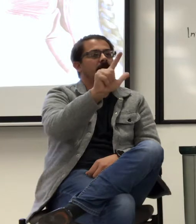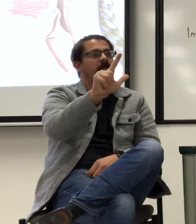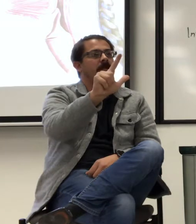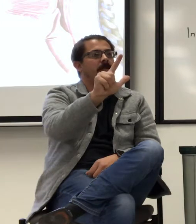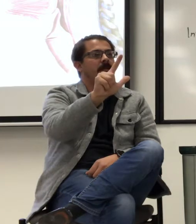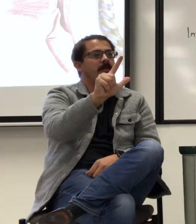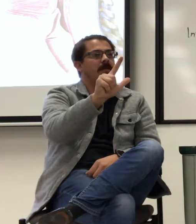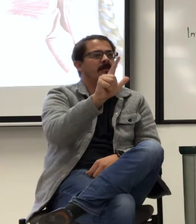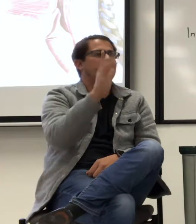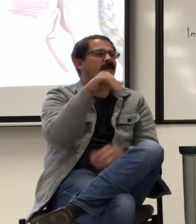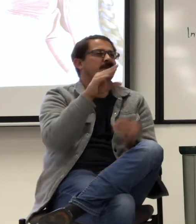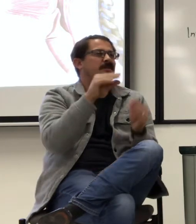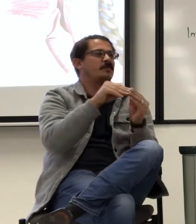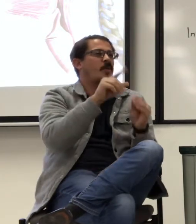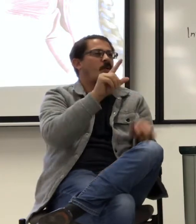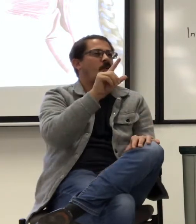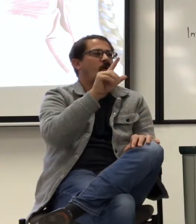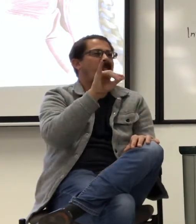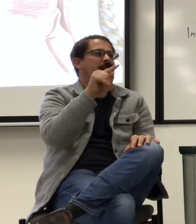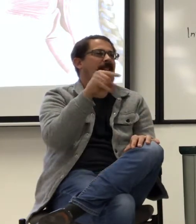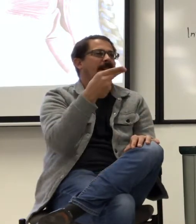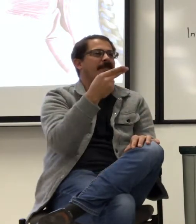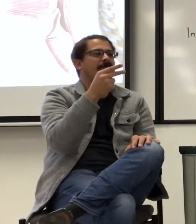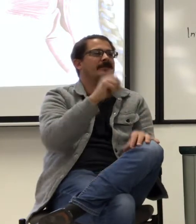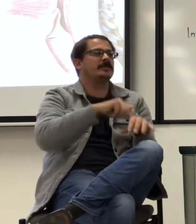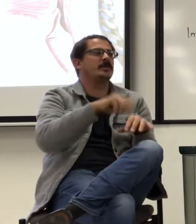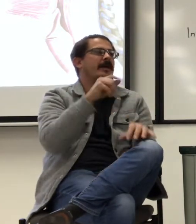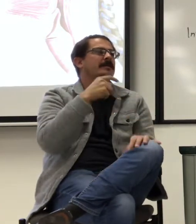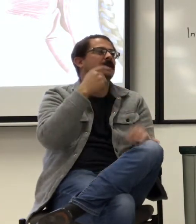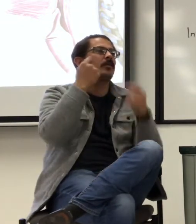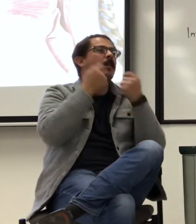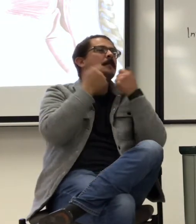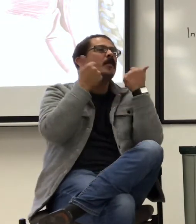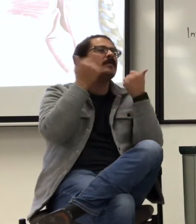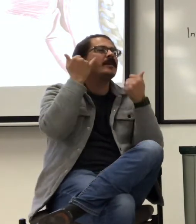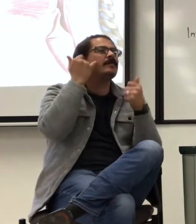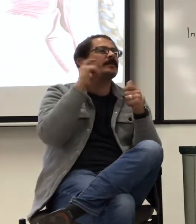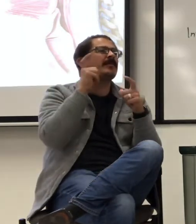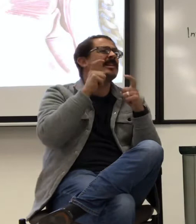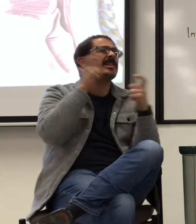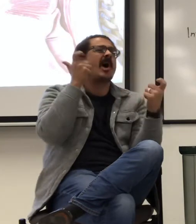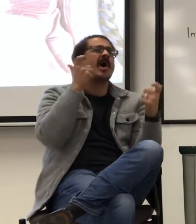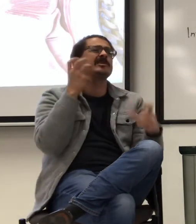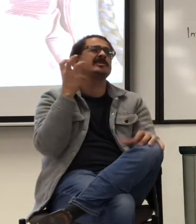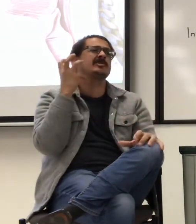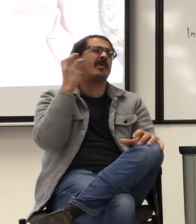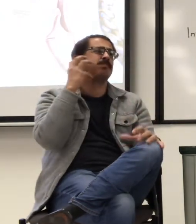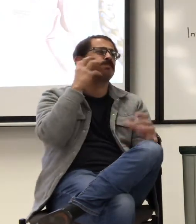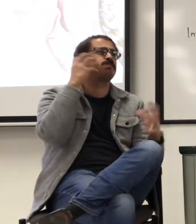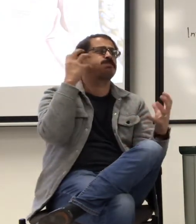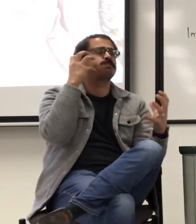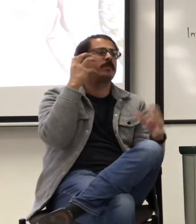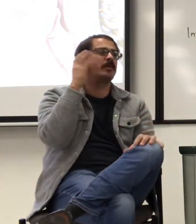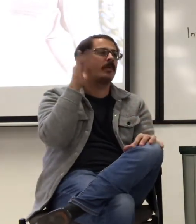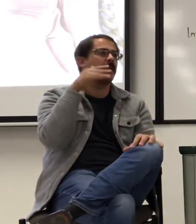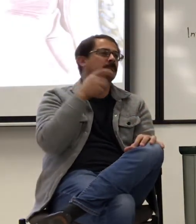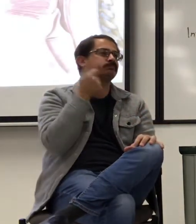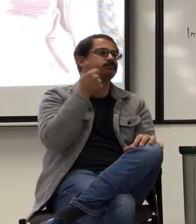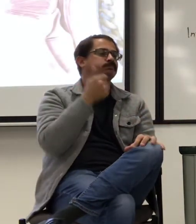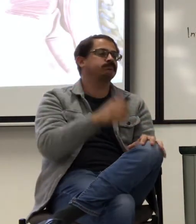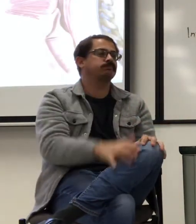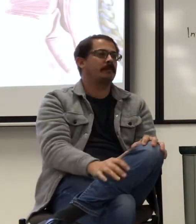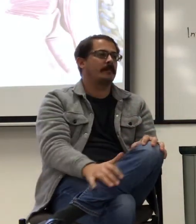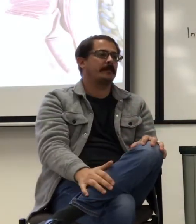More lymph tissue. Typically those are the adenoids that are removed if they become too large and swollen. And also I mentioned